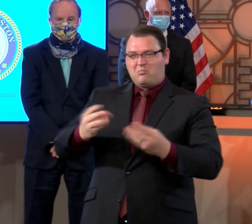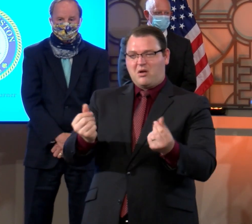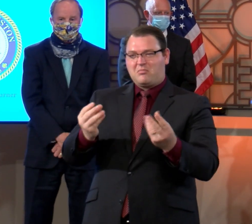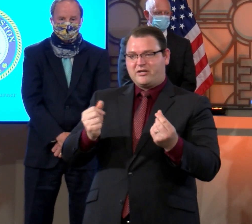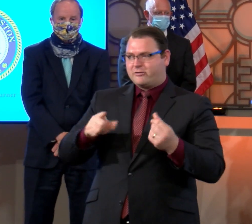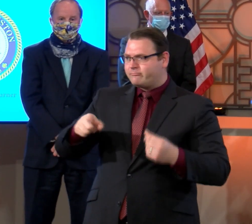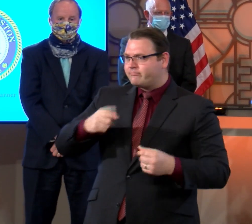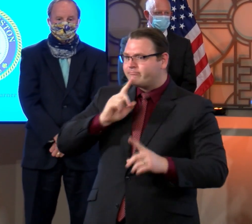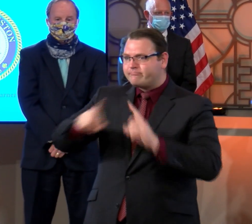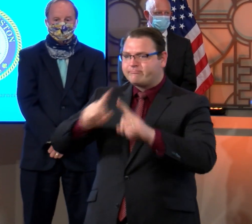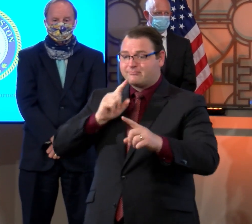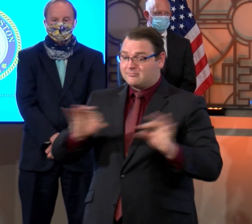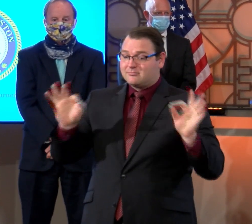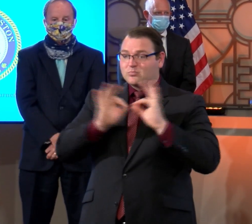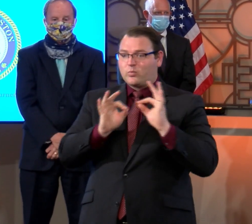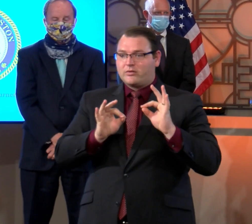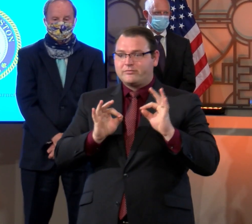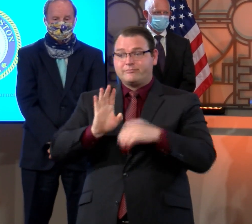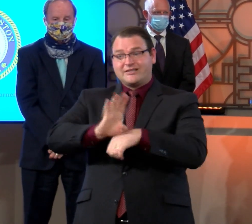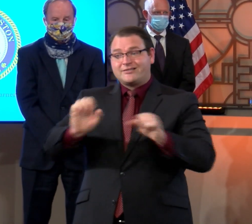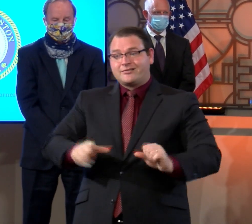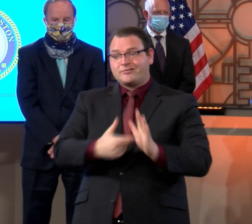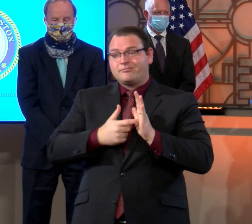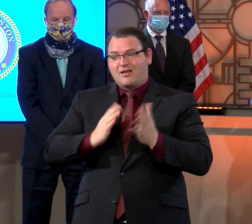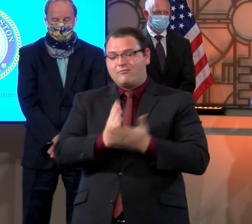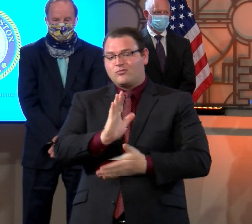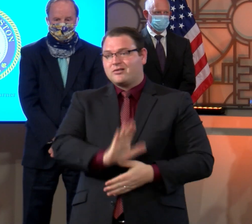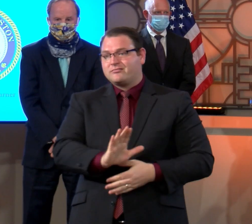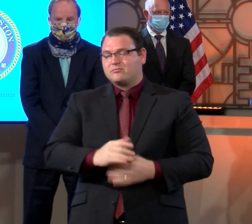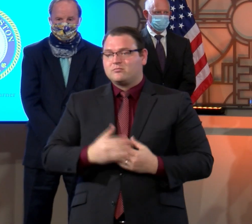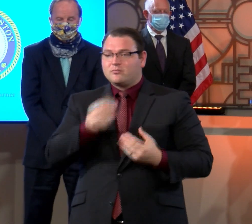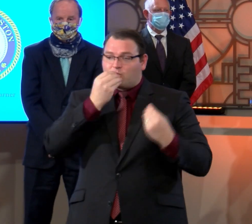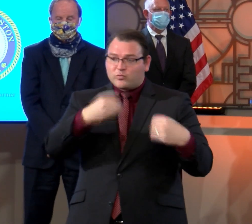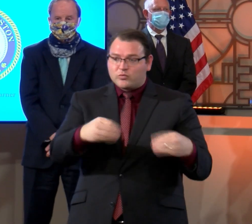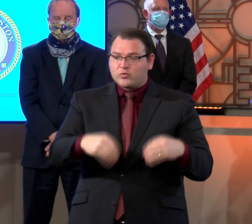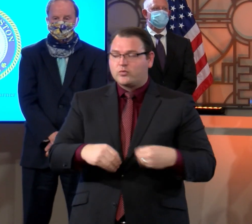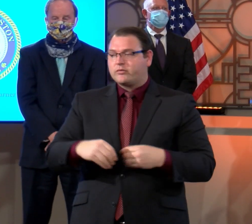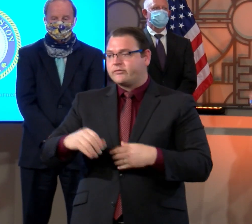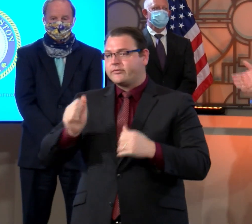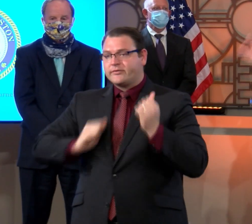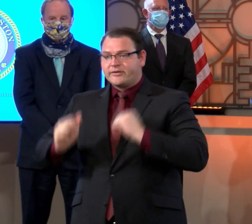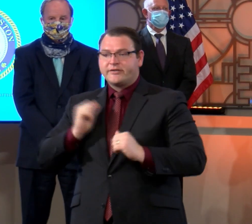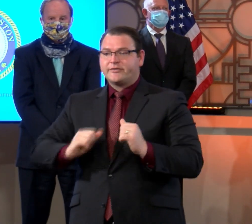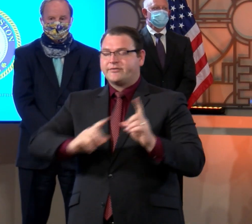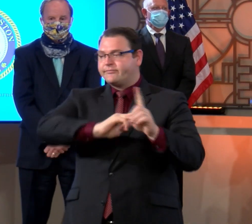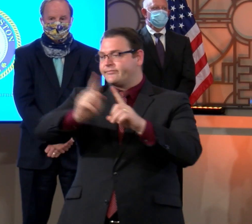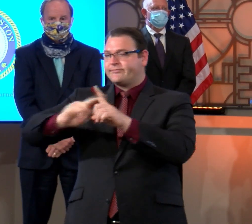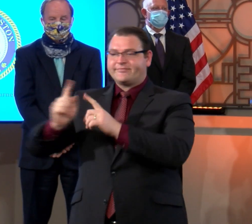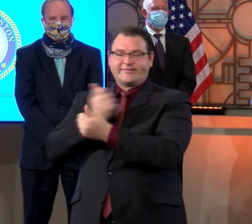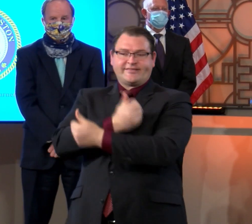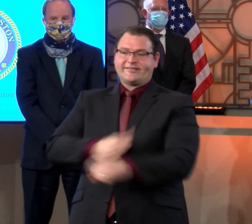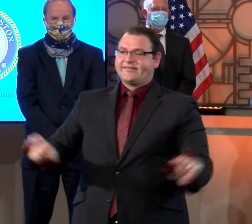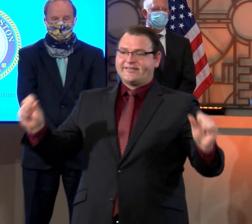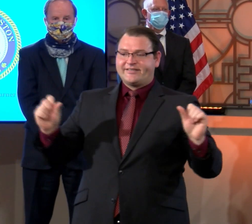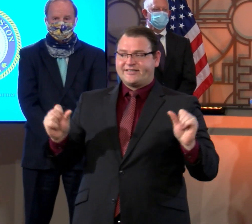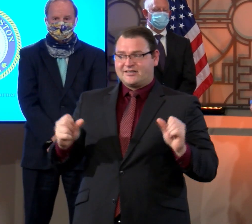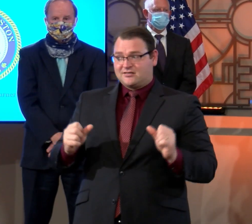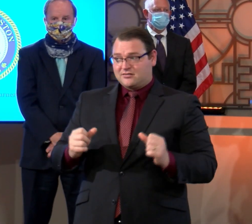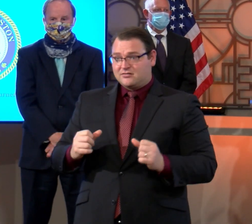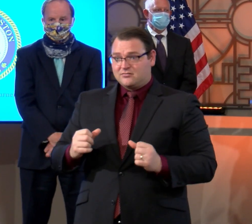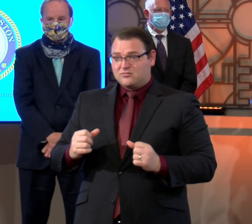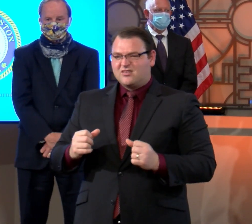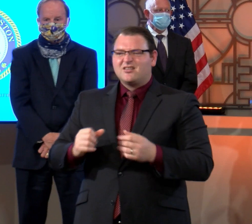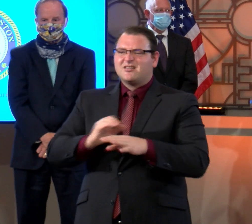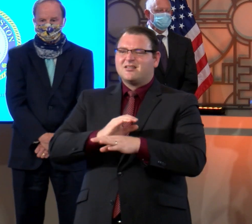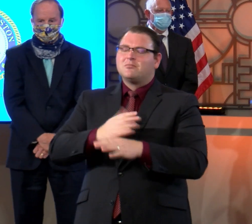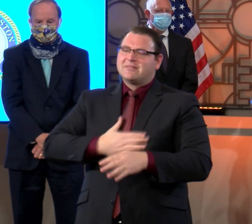whether it's a theater, a supermarket, anywhere. If you're required to wear a mask, please don't get us involved. Just have some common courtesy.